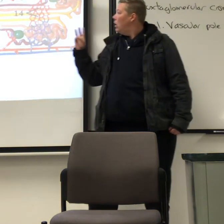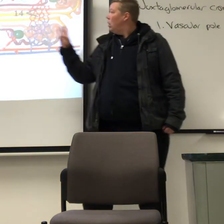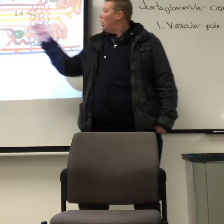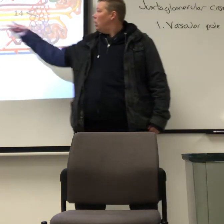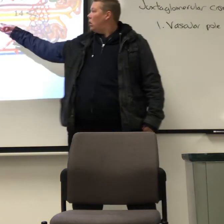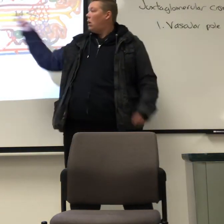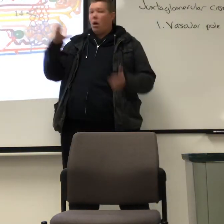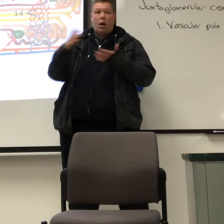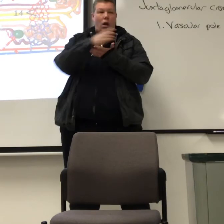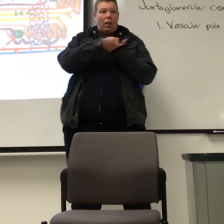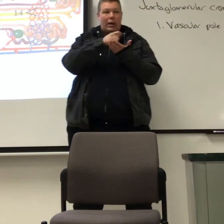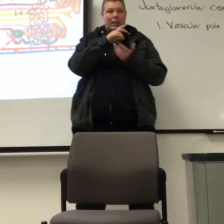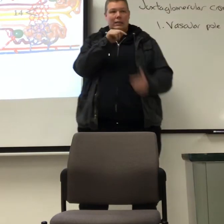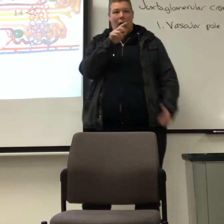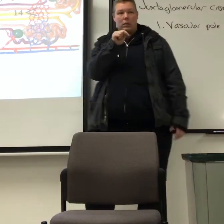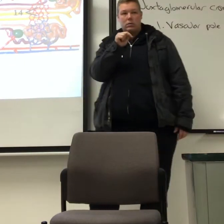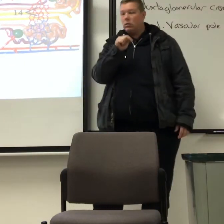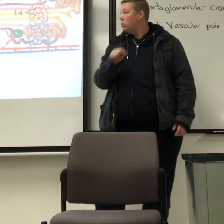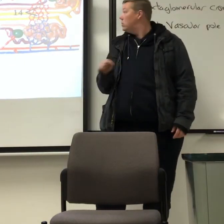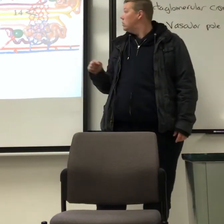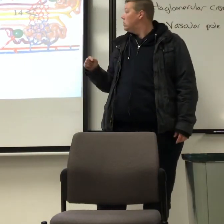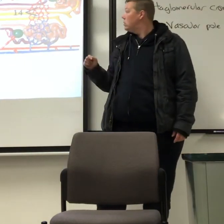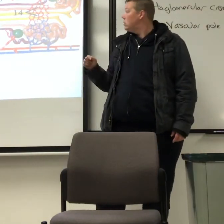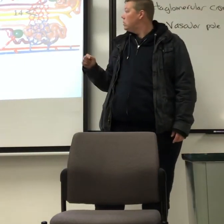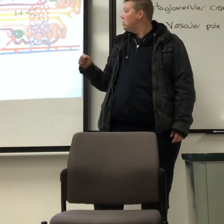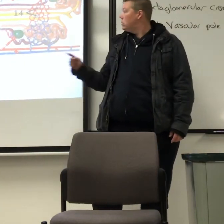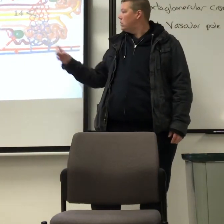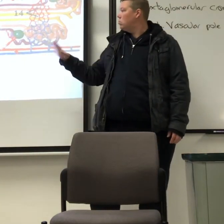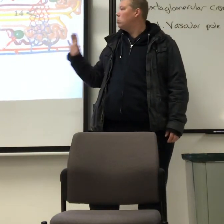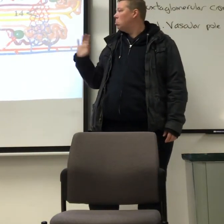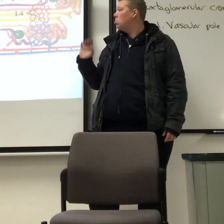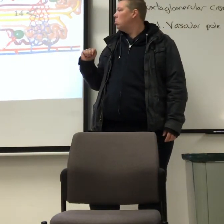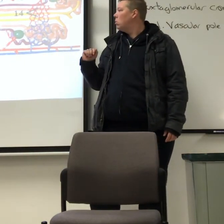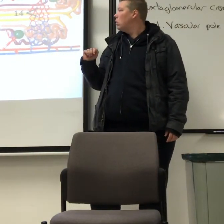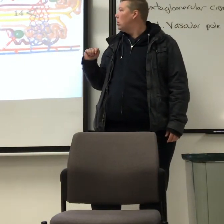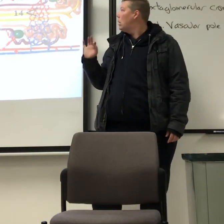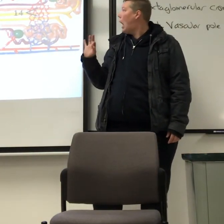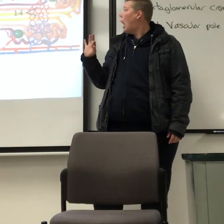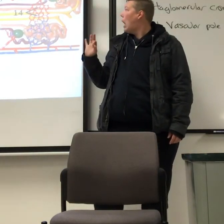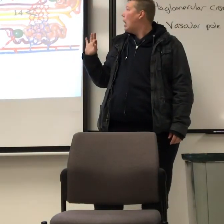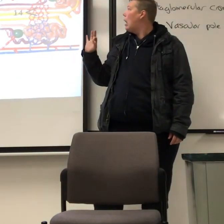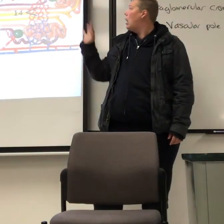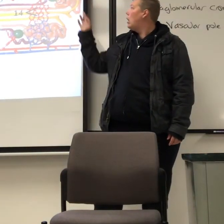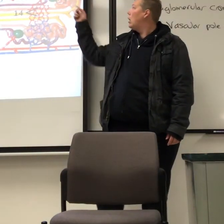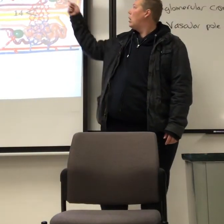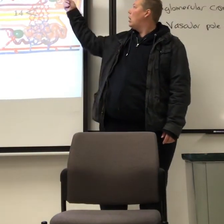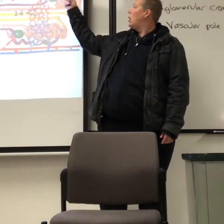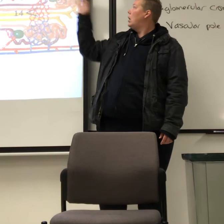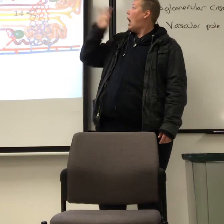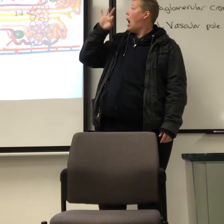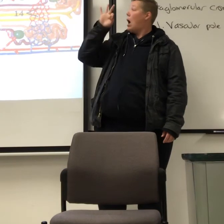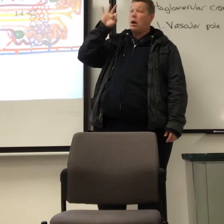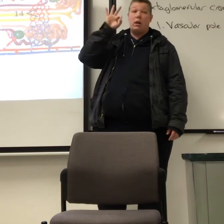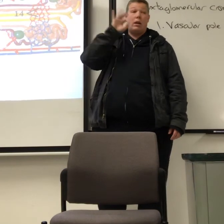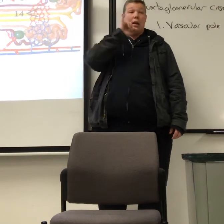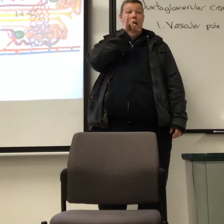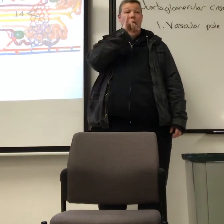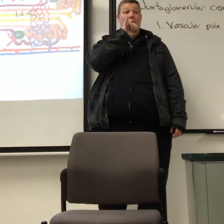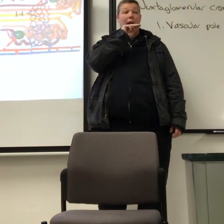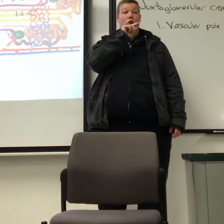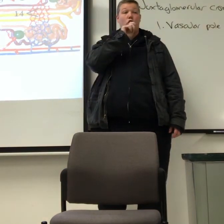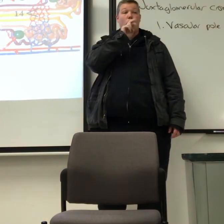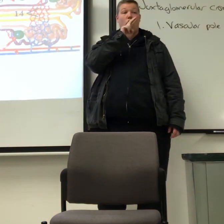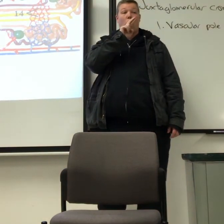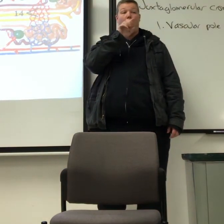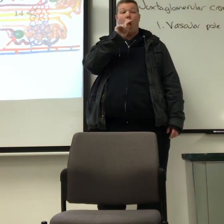collecting duct, 7, oh, I did 7 and 8 already, 9,